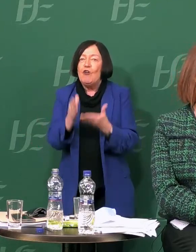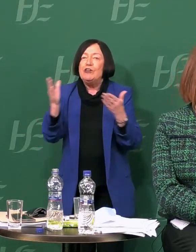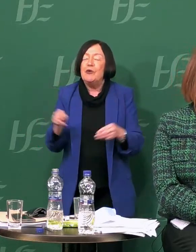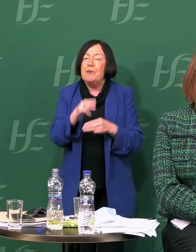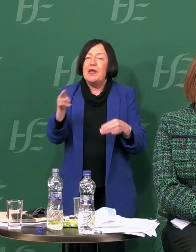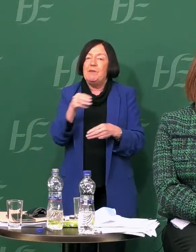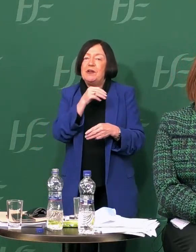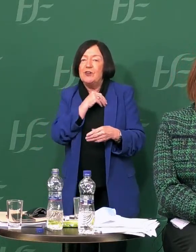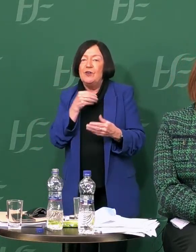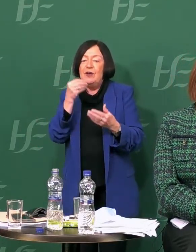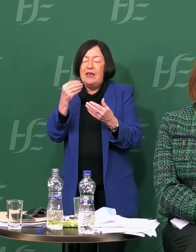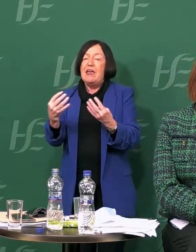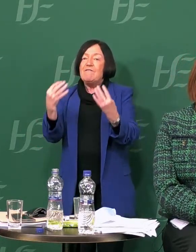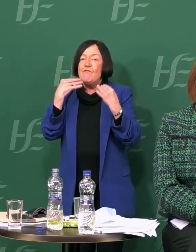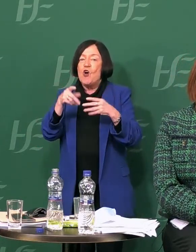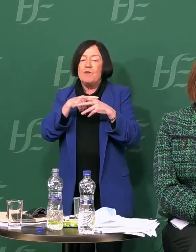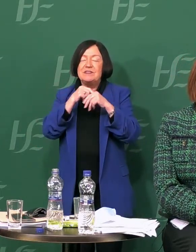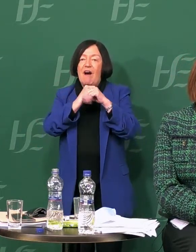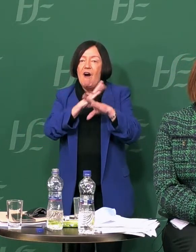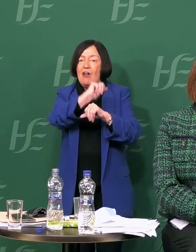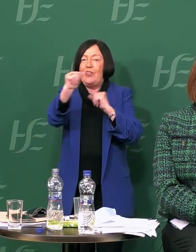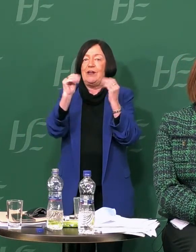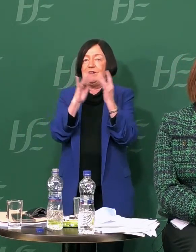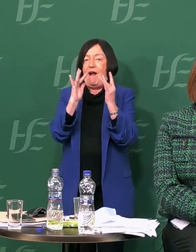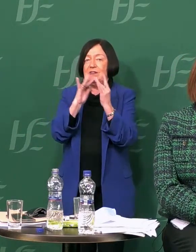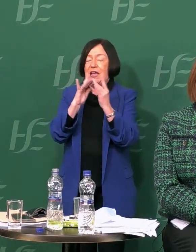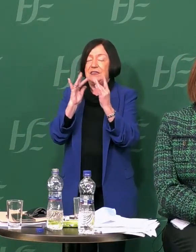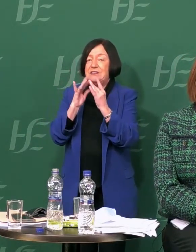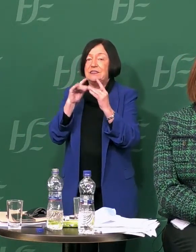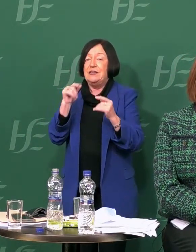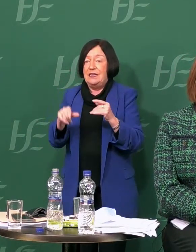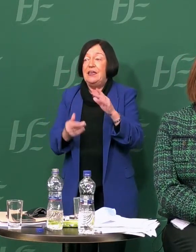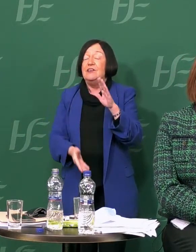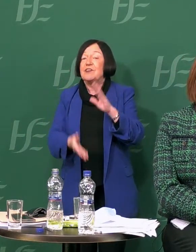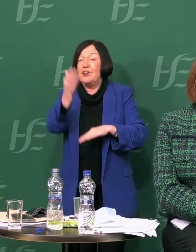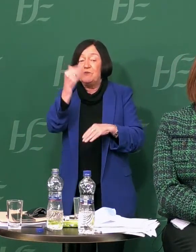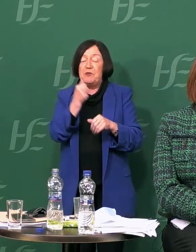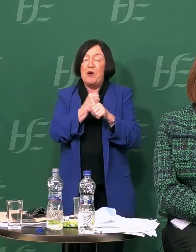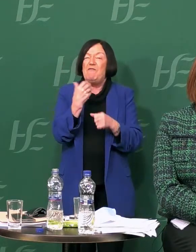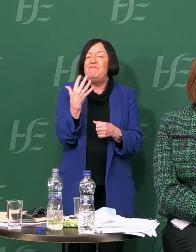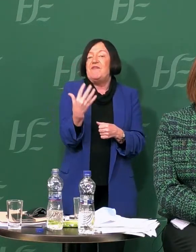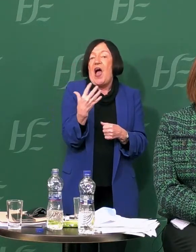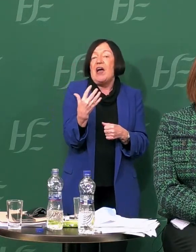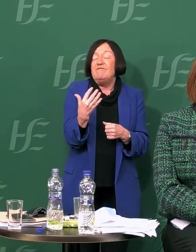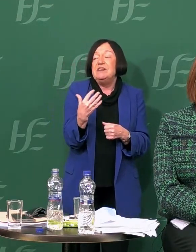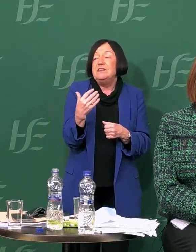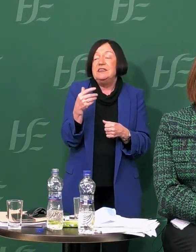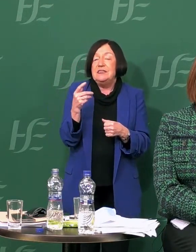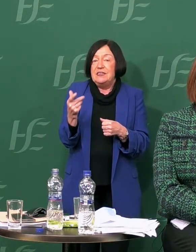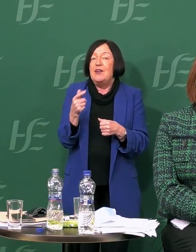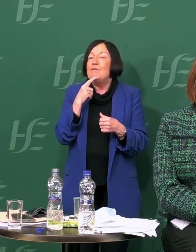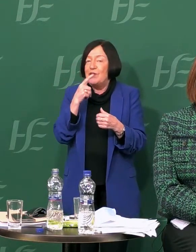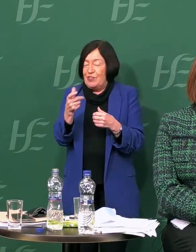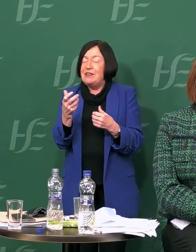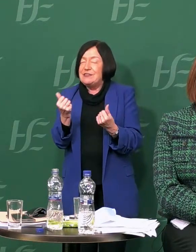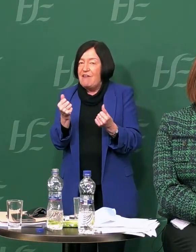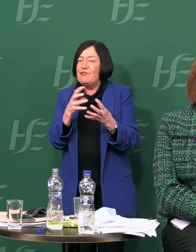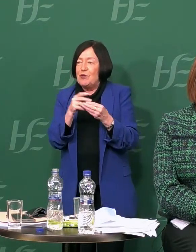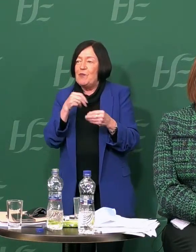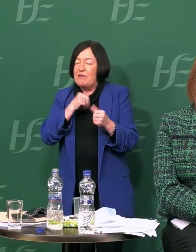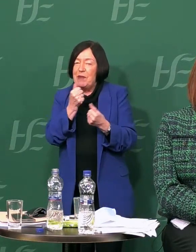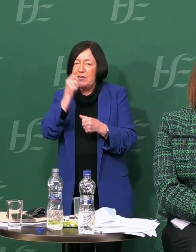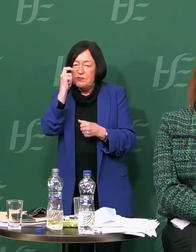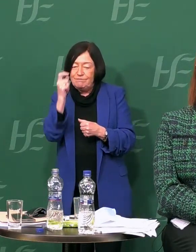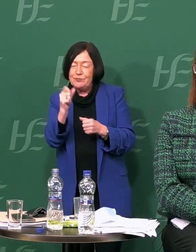It's really important you give us all of your contacts. I think recent indications would be it's gone up to about 5, but there is a factor for us to make